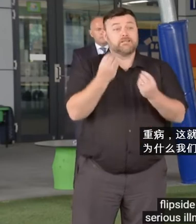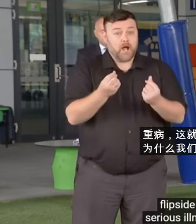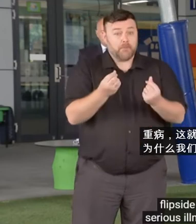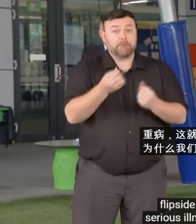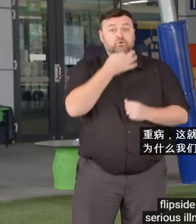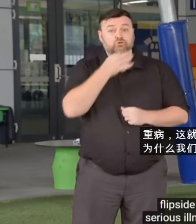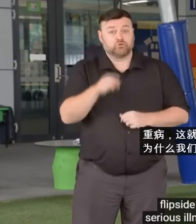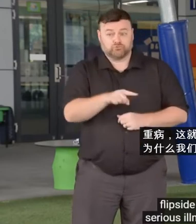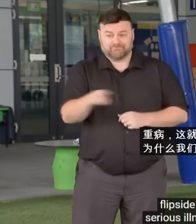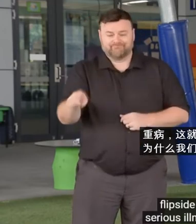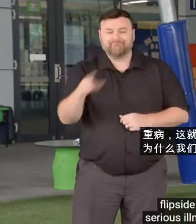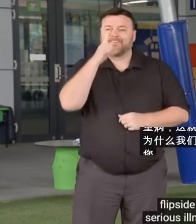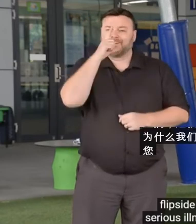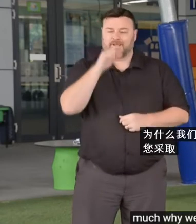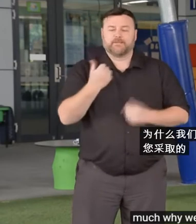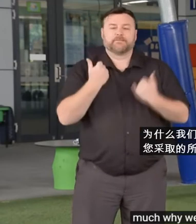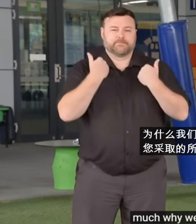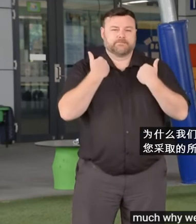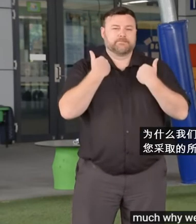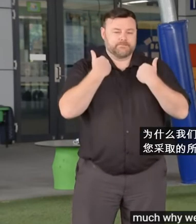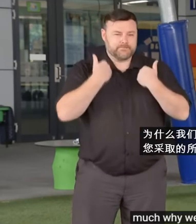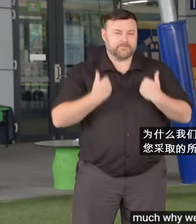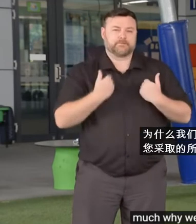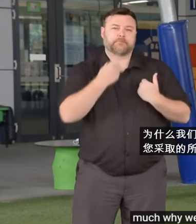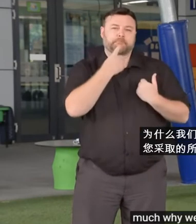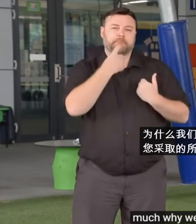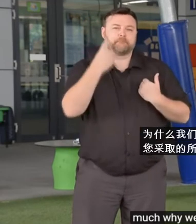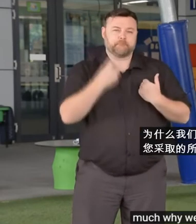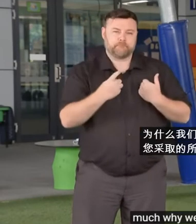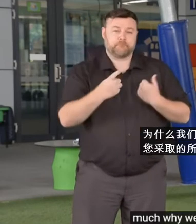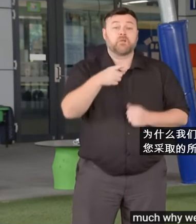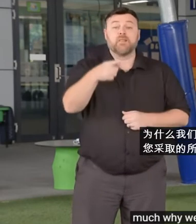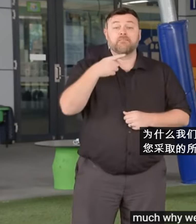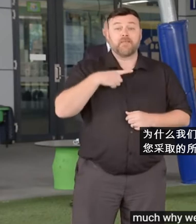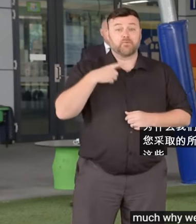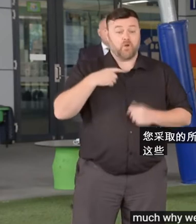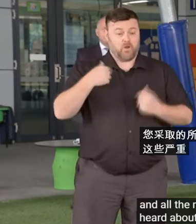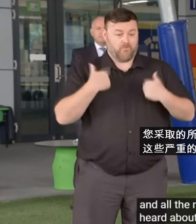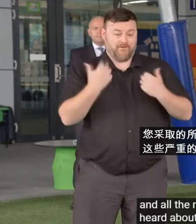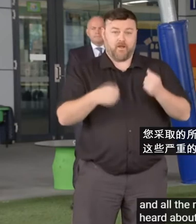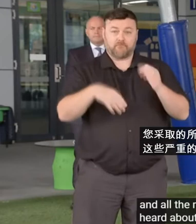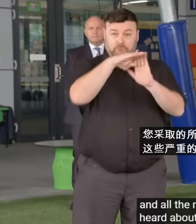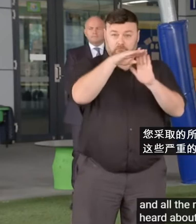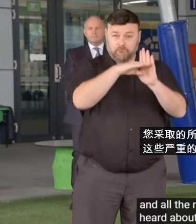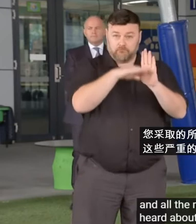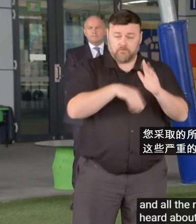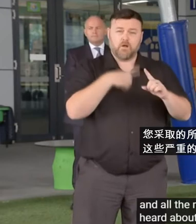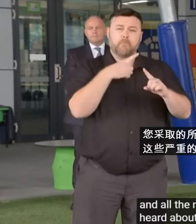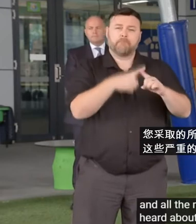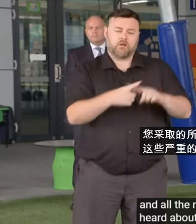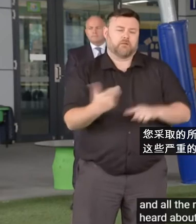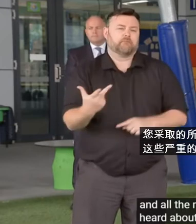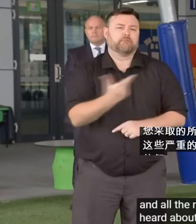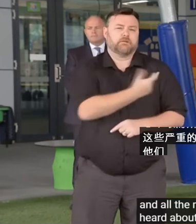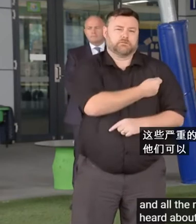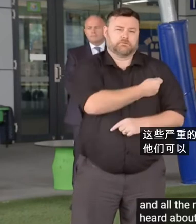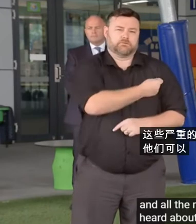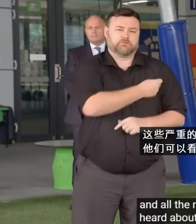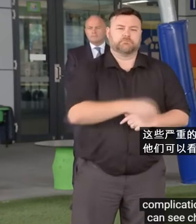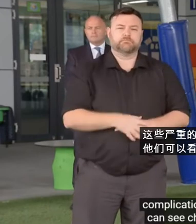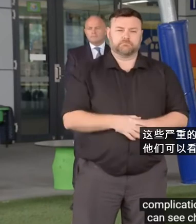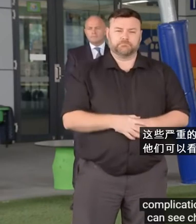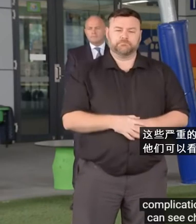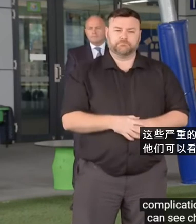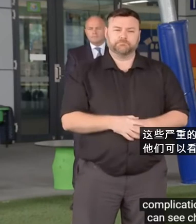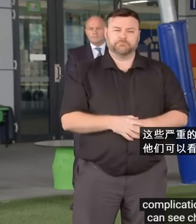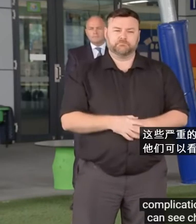we wish to use vaccines and all the measures that you've heard about today. Those serious complications are rare, but they can